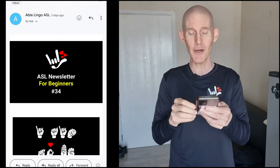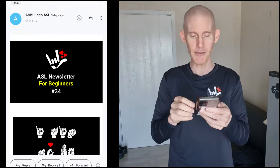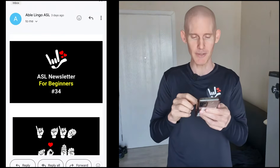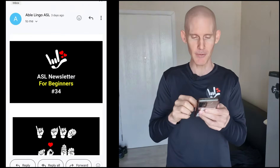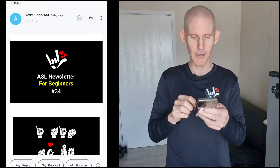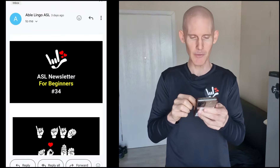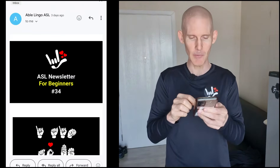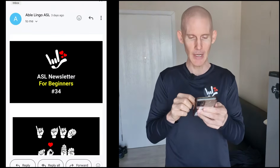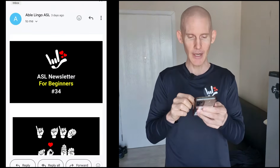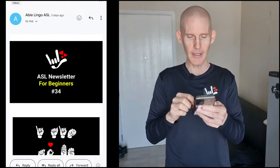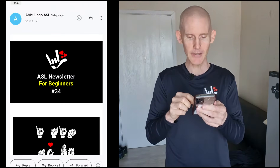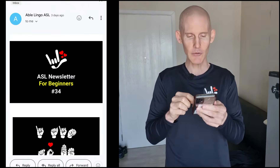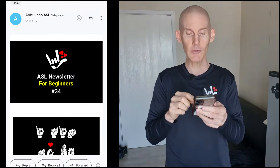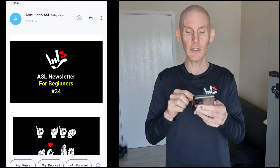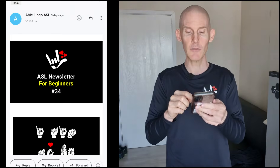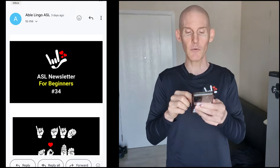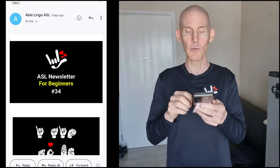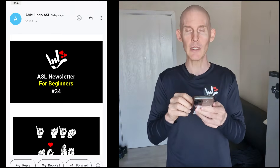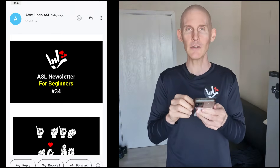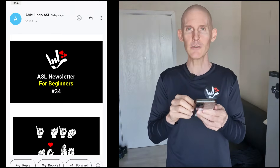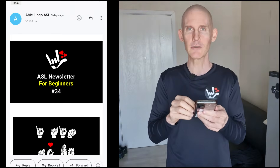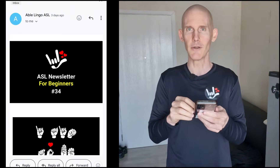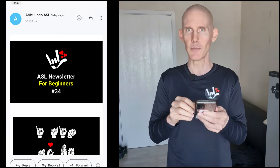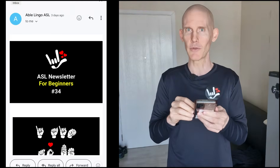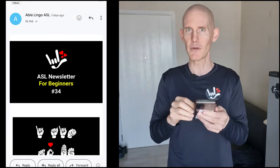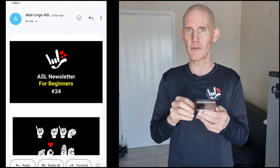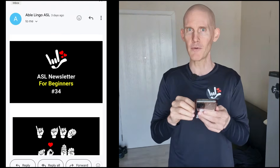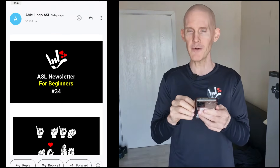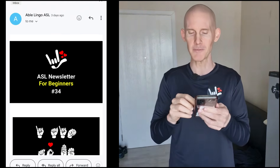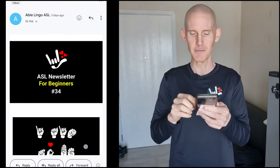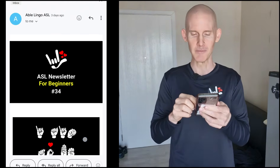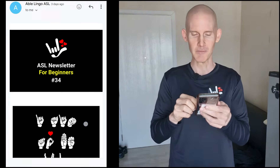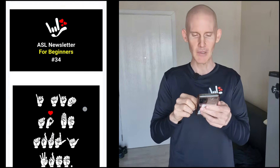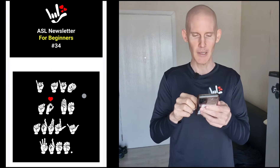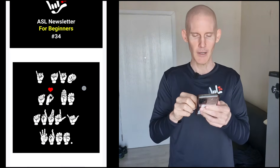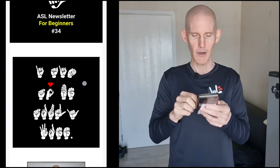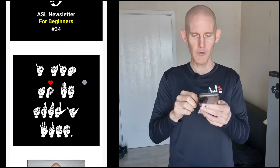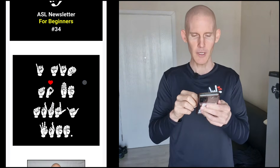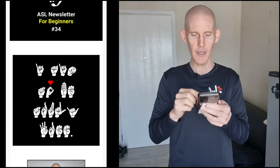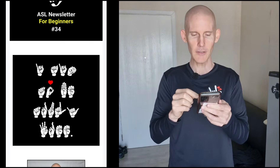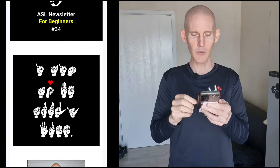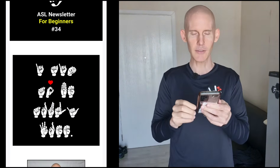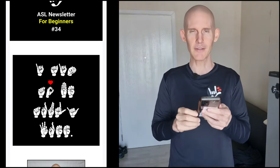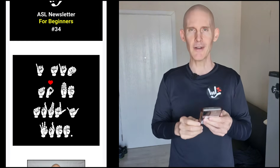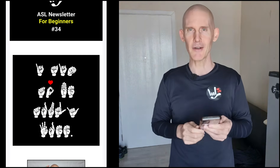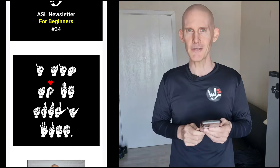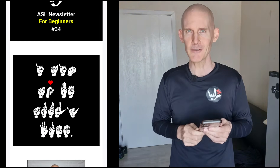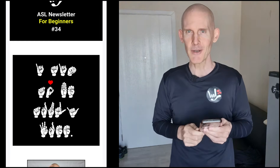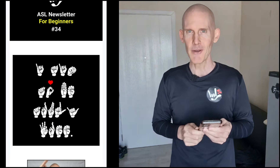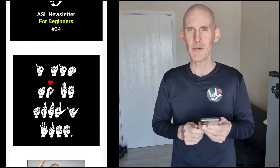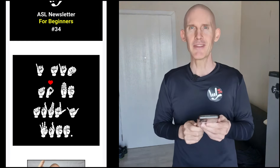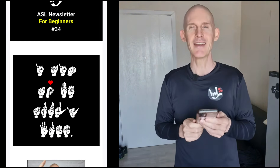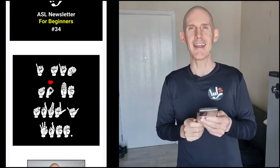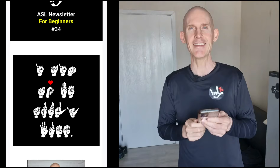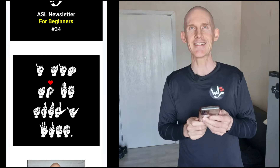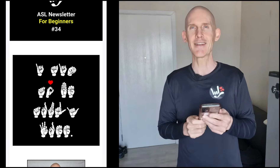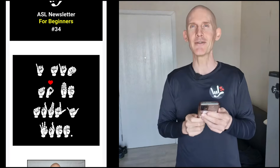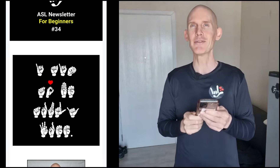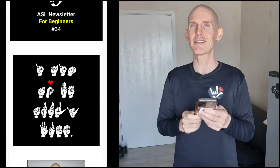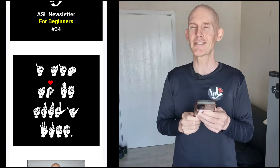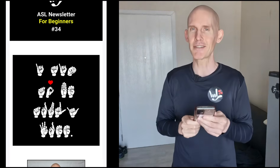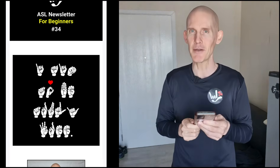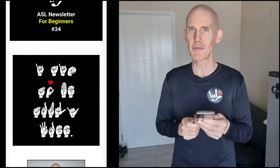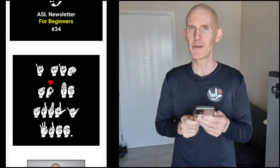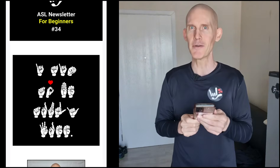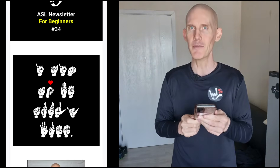all about. Here we go. ASL Newsletter for Beginners, number 34. Okay, so it starts with an